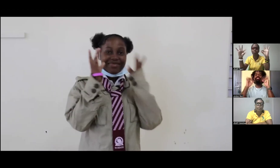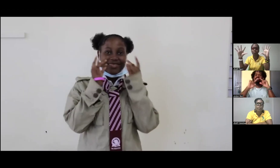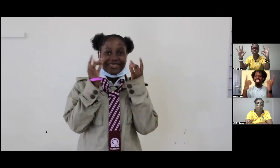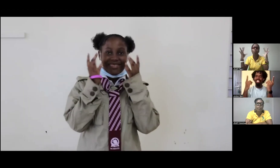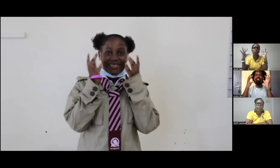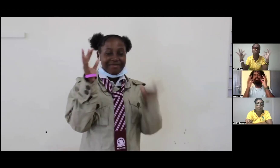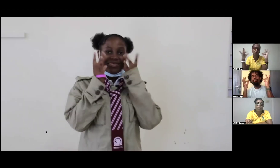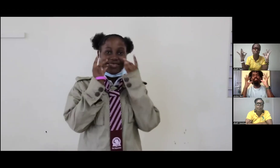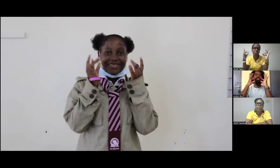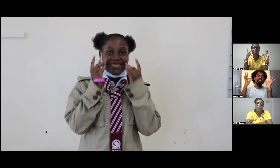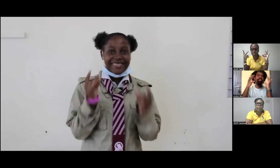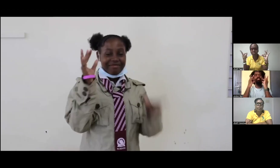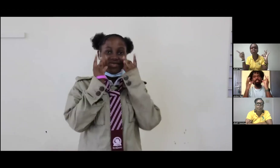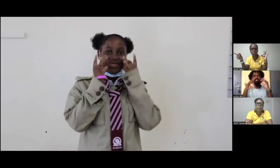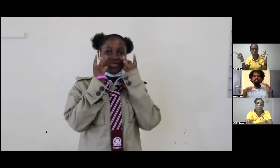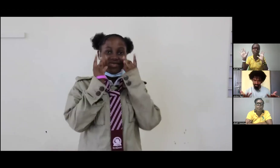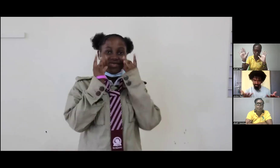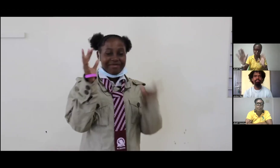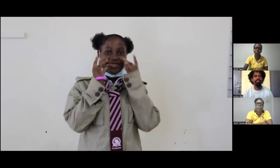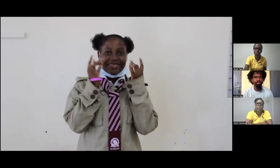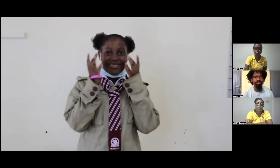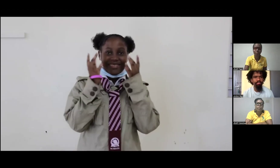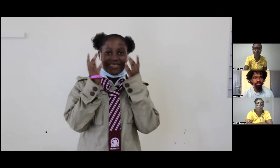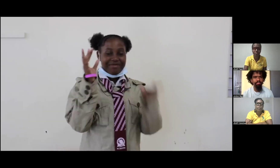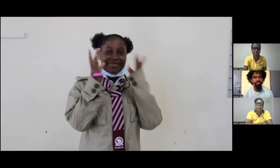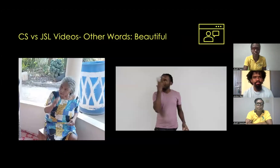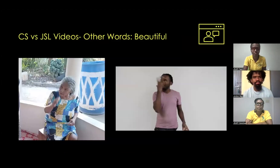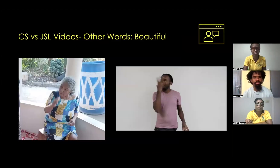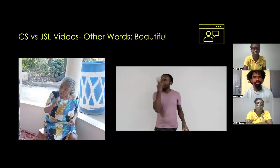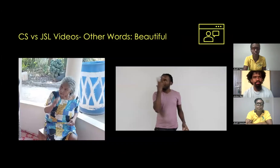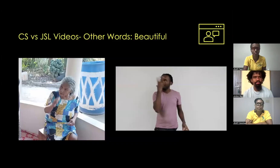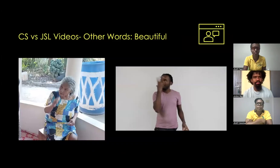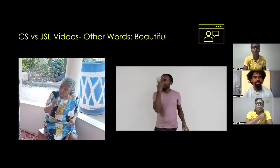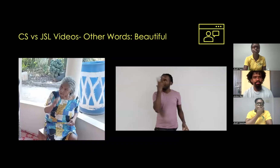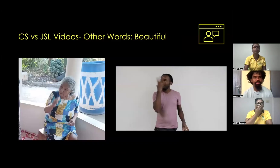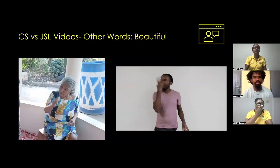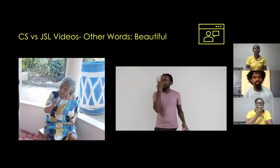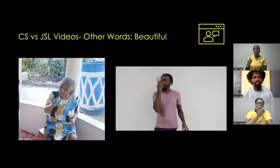similar. Whether it's the index and the thumb or the middle finger and the thumb, it's comparative and similar.